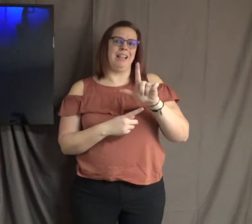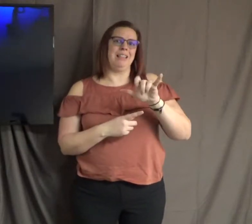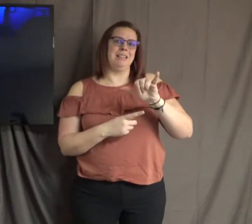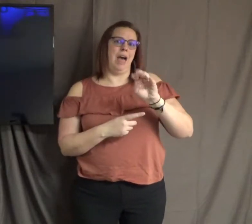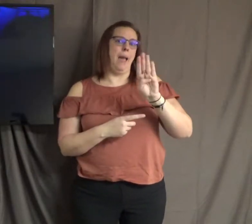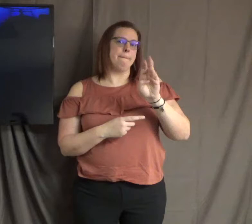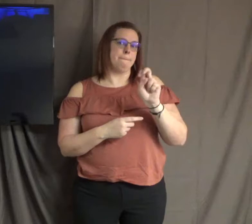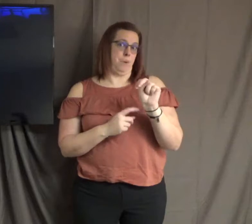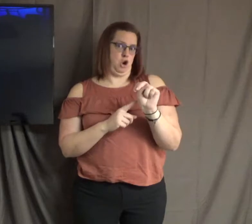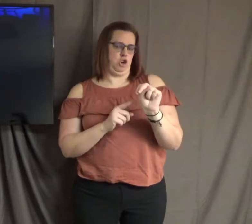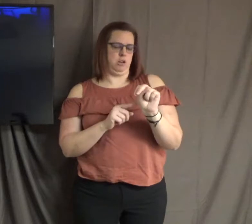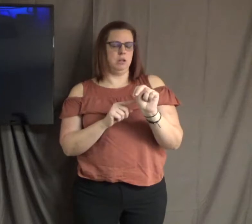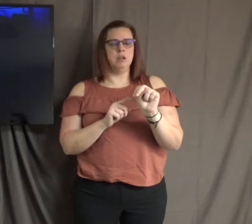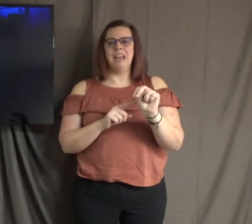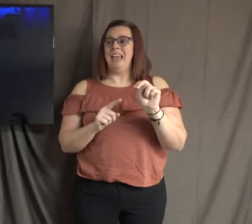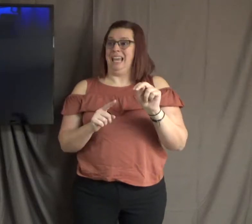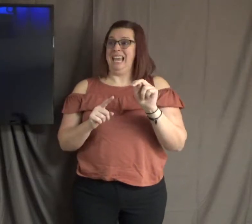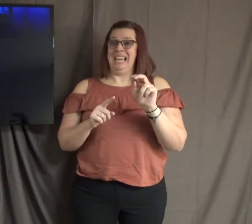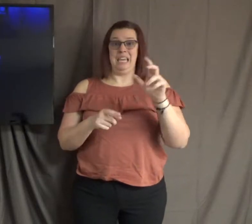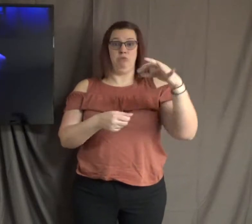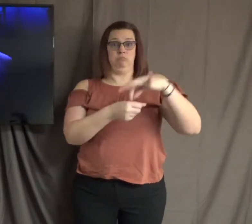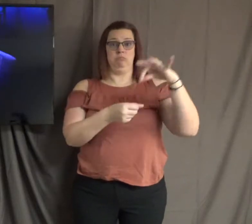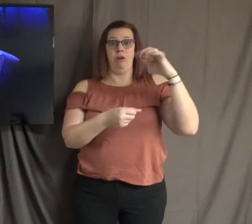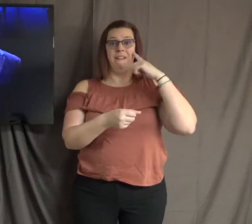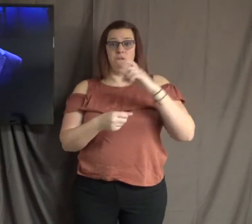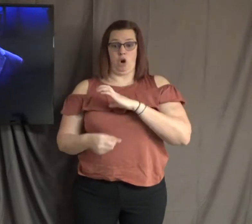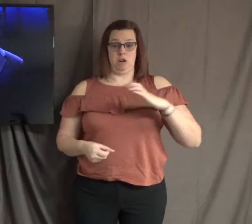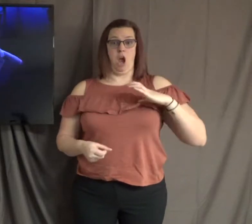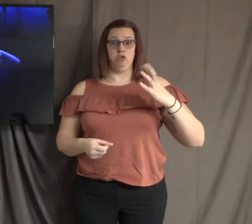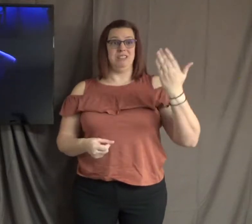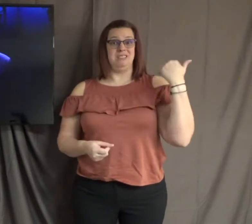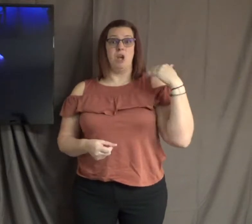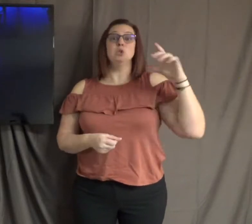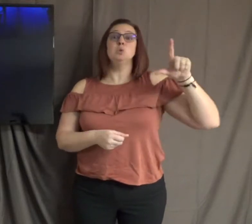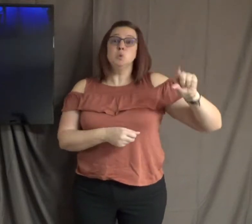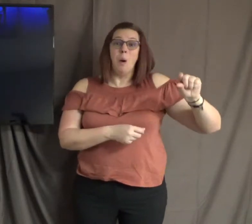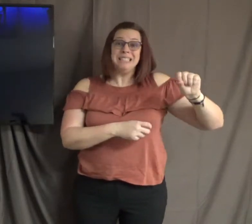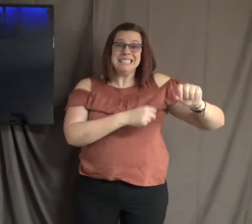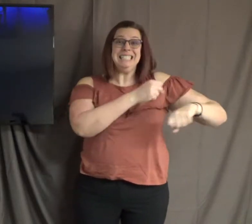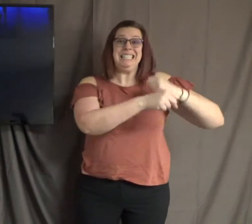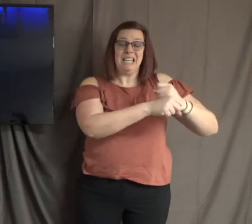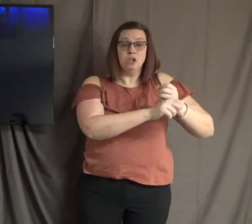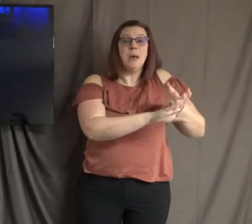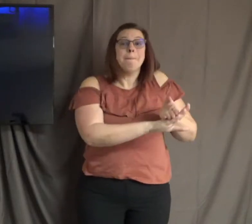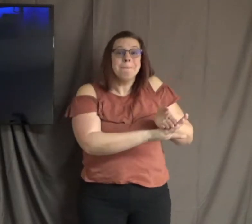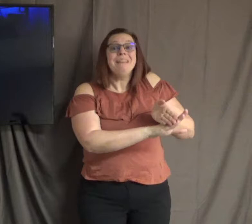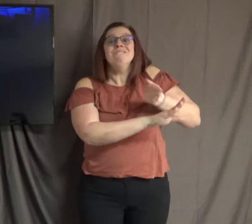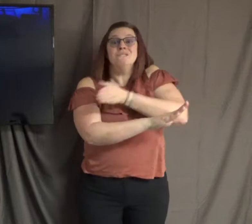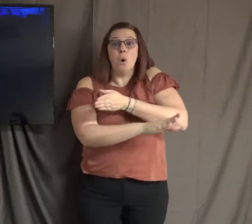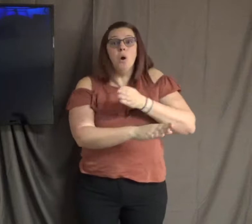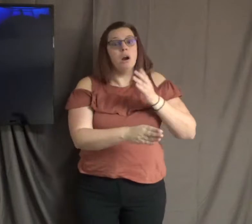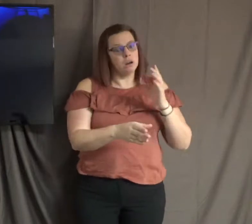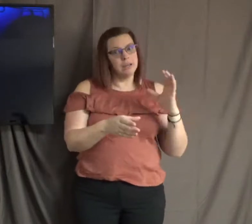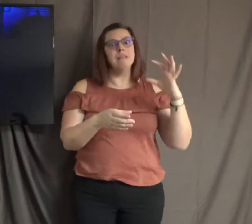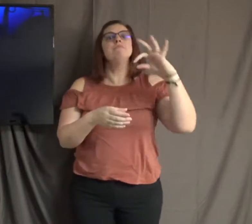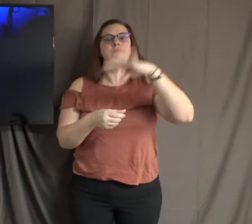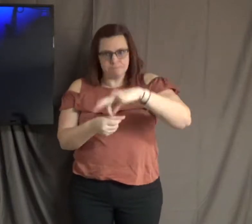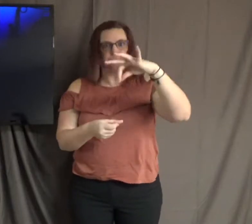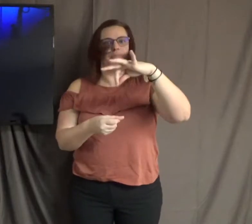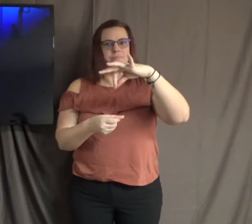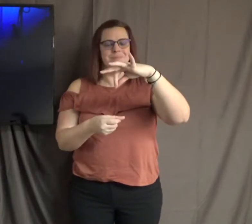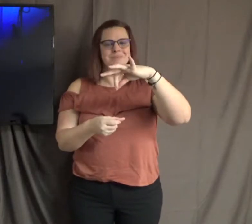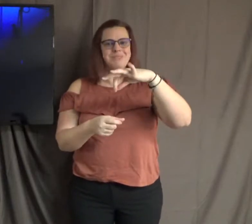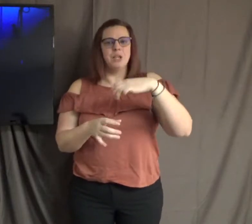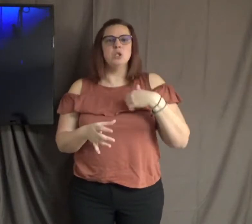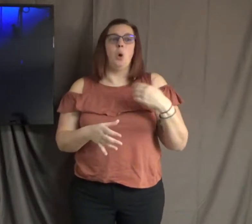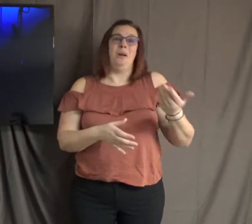Congress for over 20 years before he got elected. And he shared in 1970, when he first